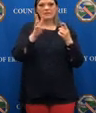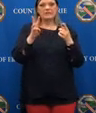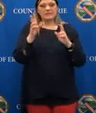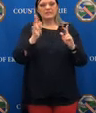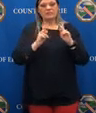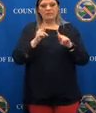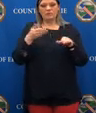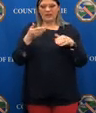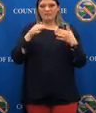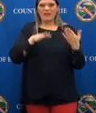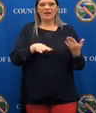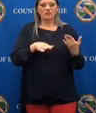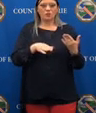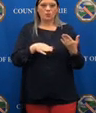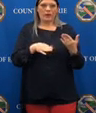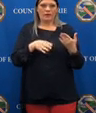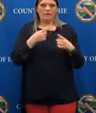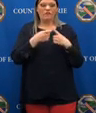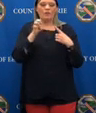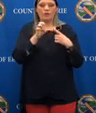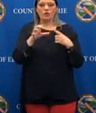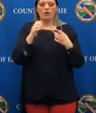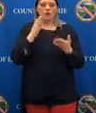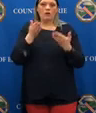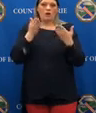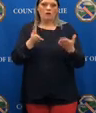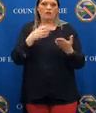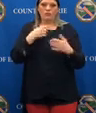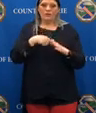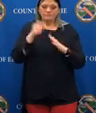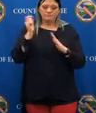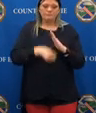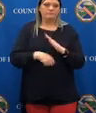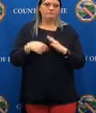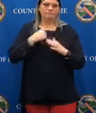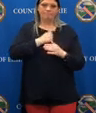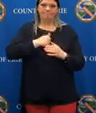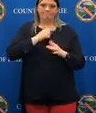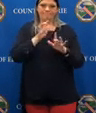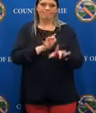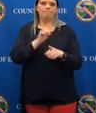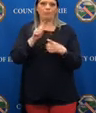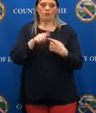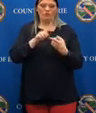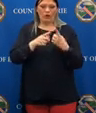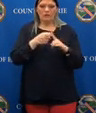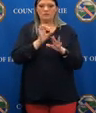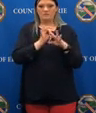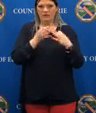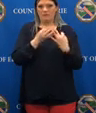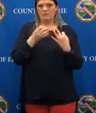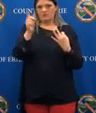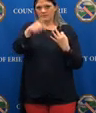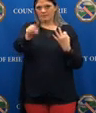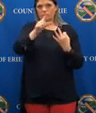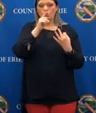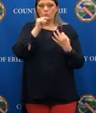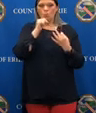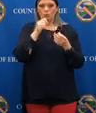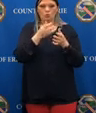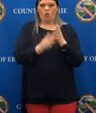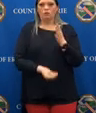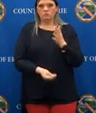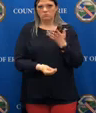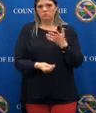have passed as a result of this from Erie County, and I do want to offer my deepest condolences once again to the friends and families of those who've lost a loved